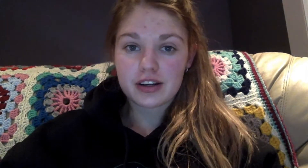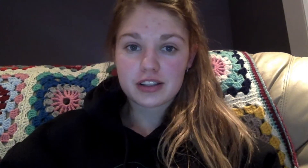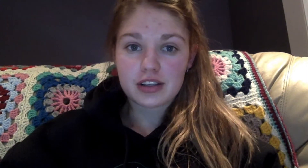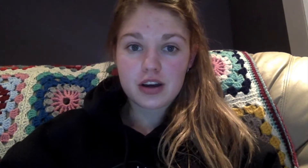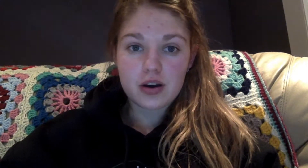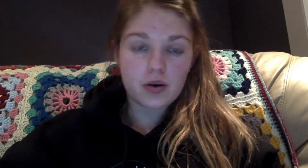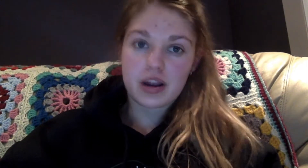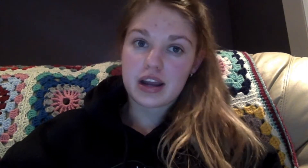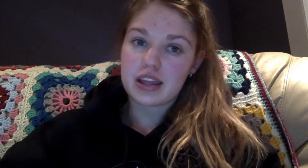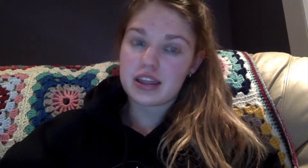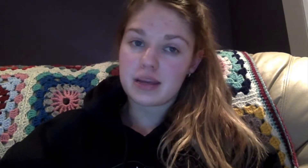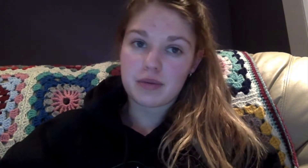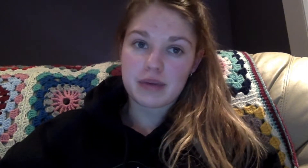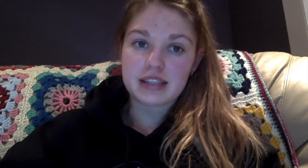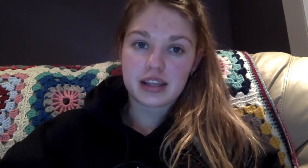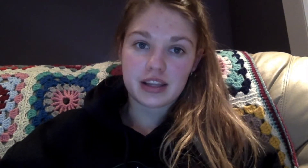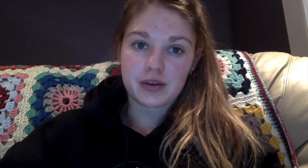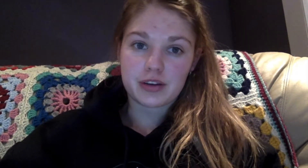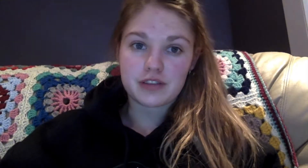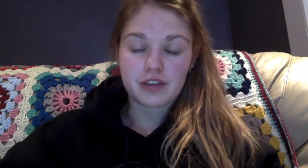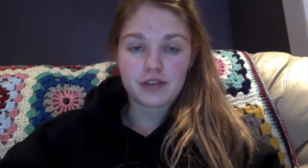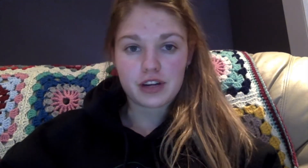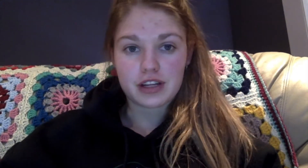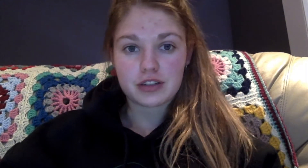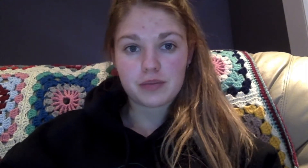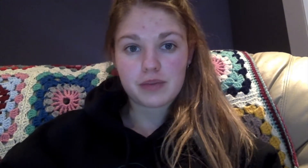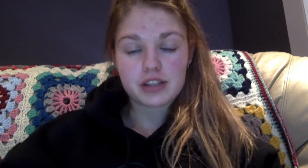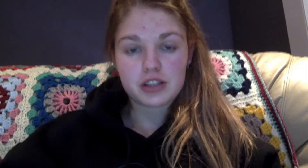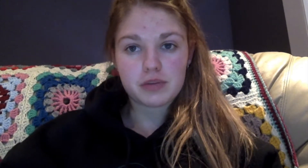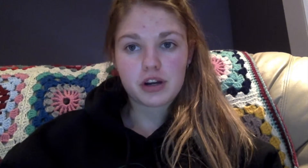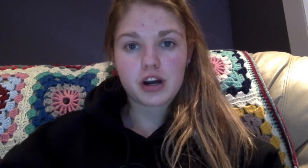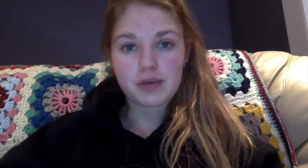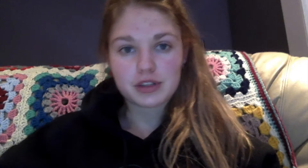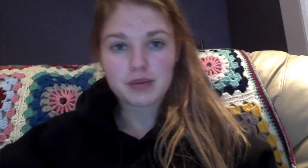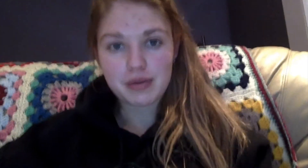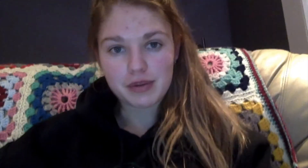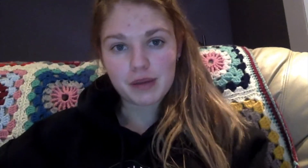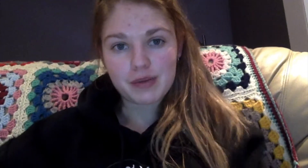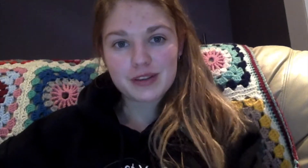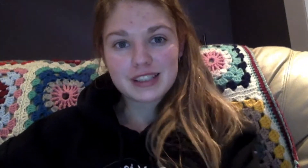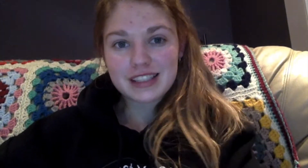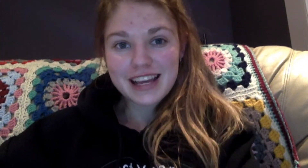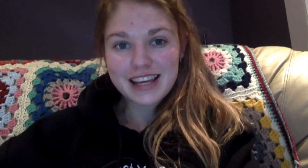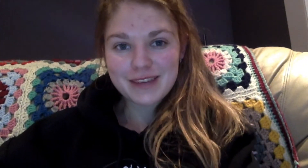or anything about my sign language, feel free to message me or comment on my blog posts. Thank you!